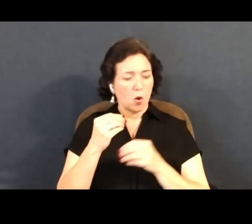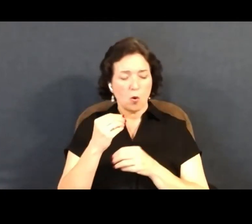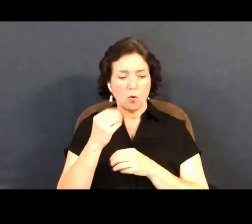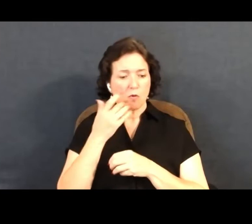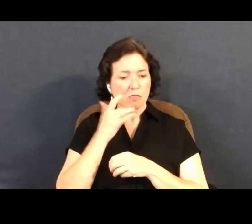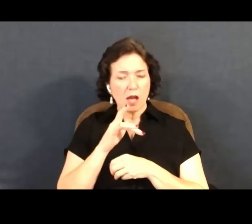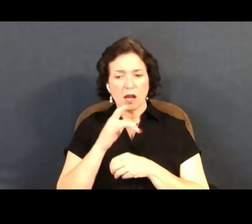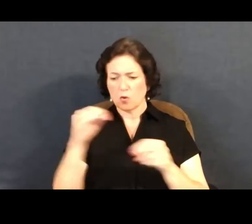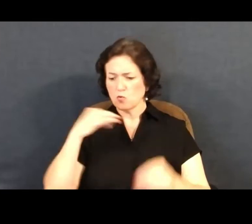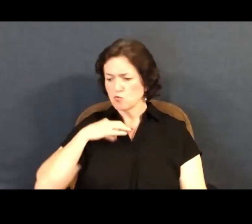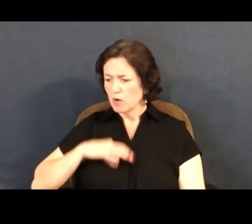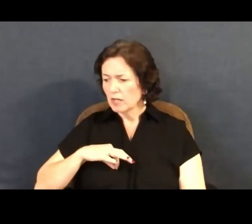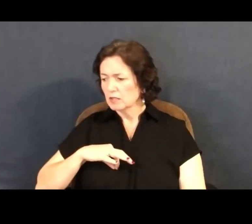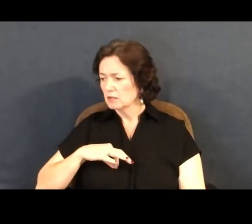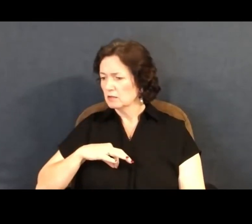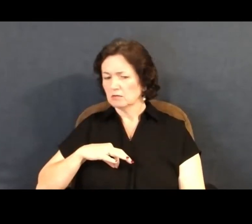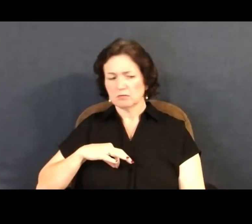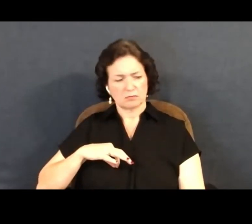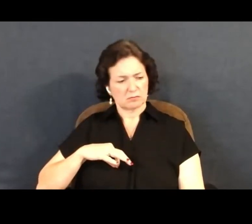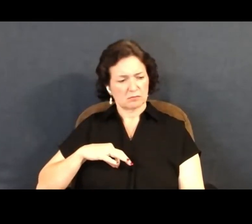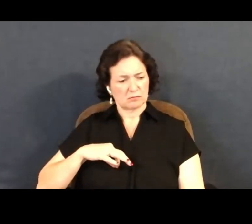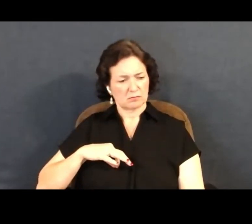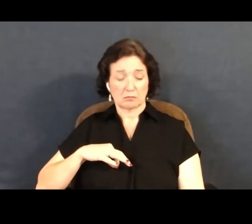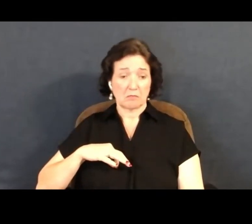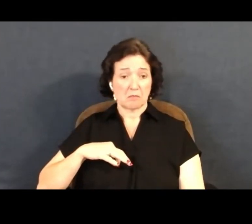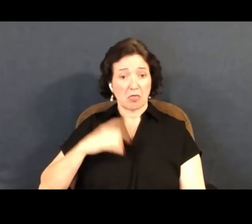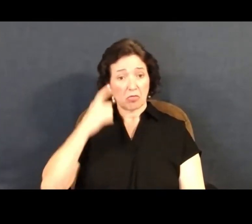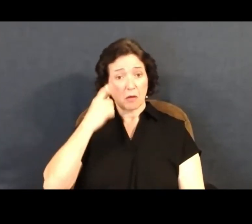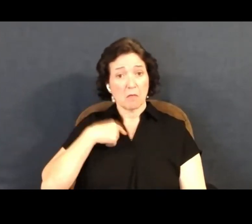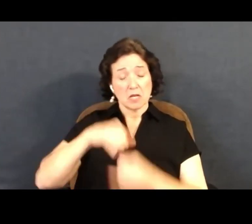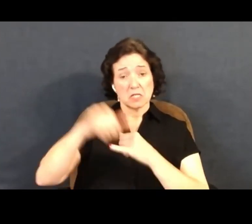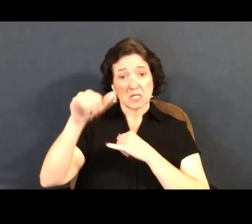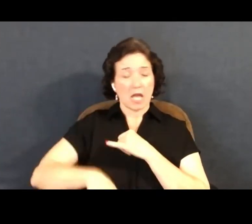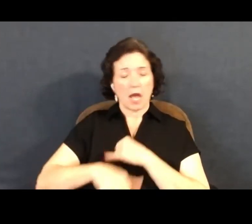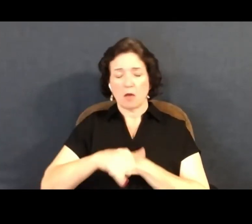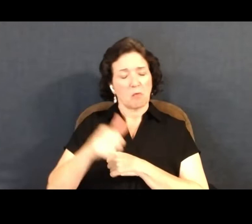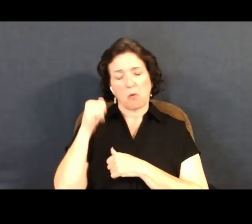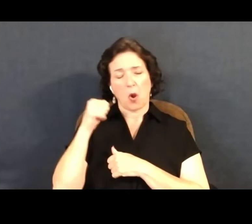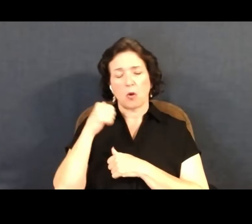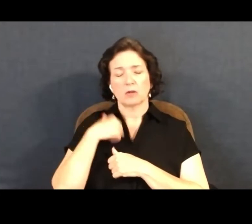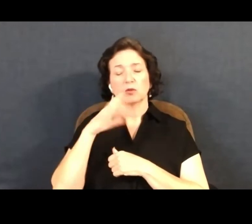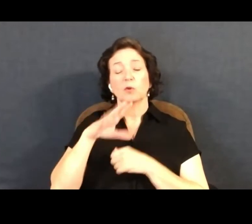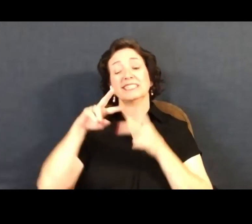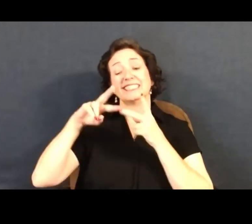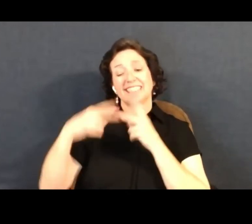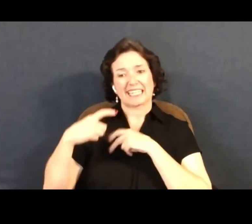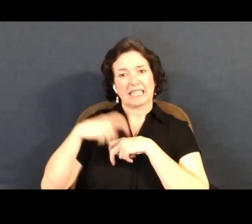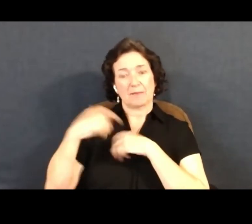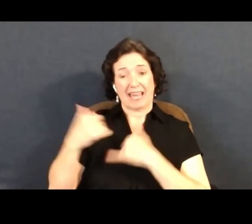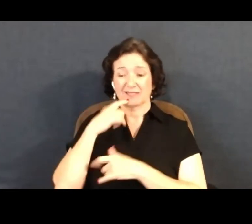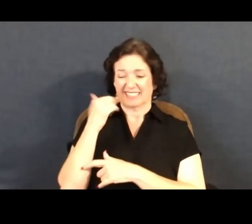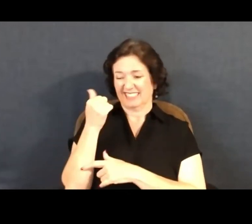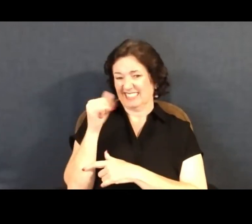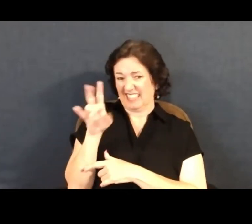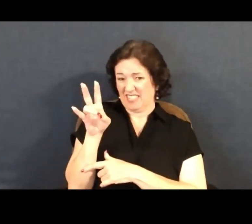no credit. I will not stay here a moment longer. And for the second time in his life, he, now 17